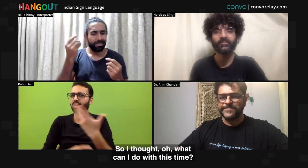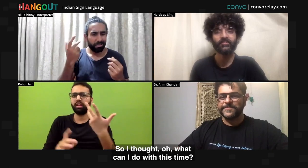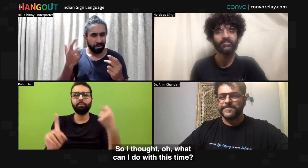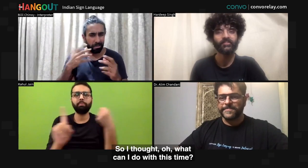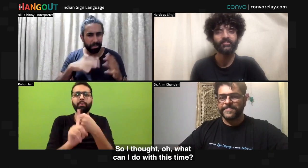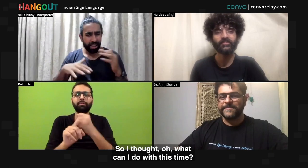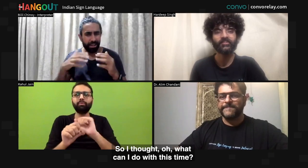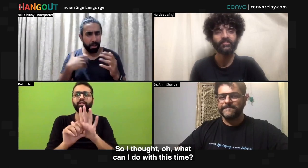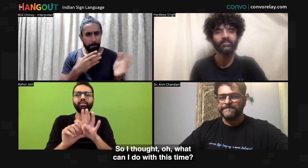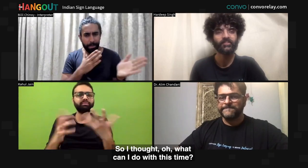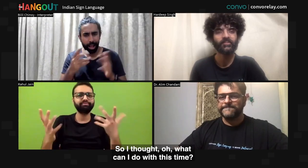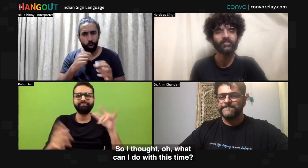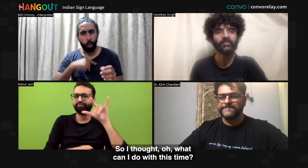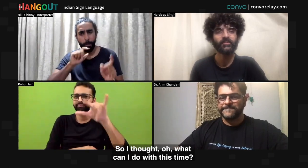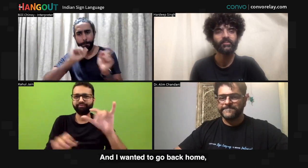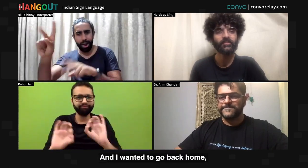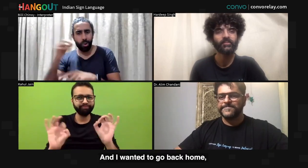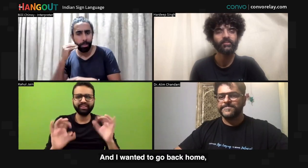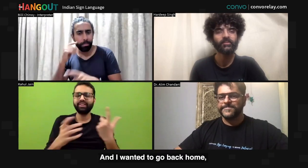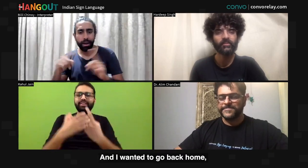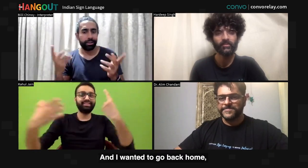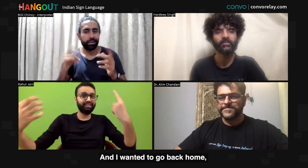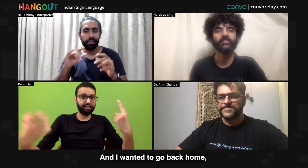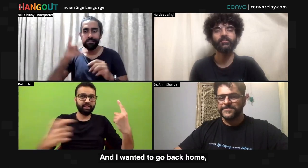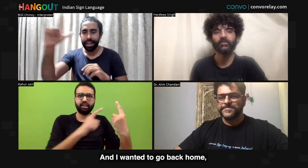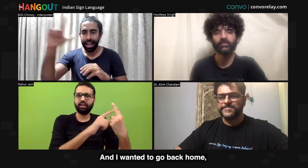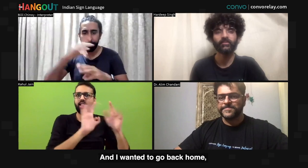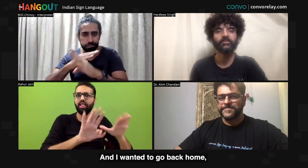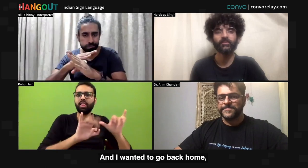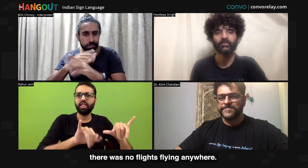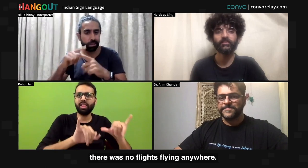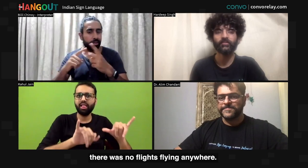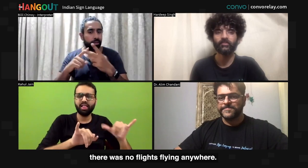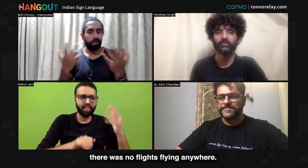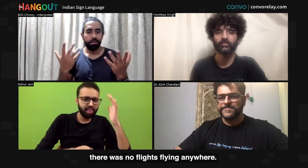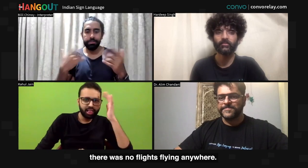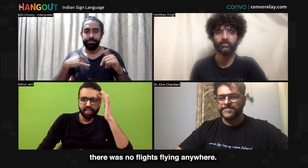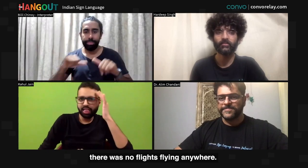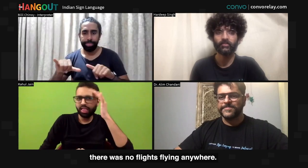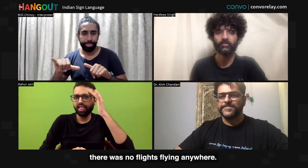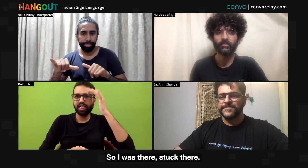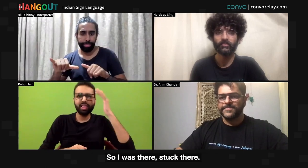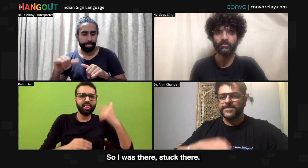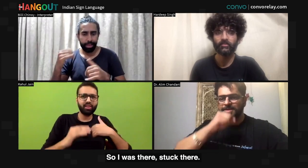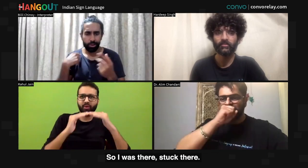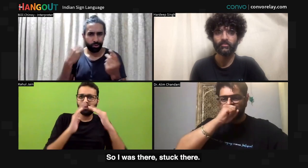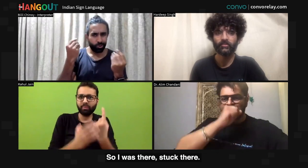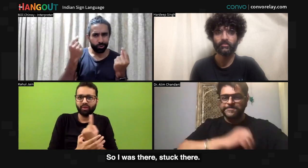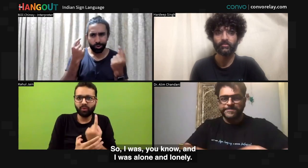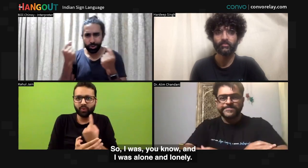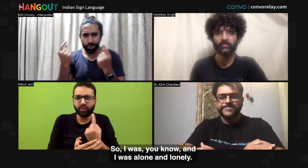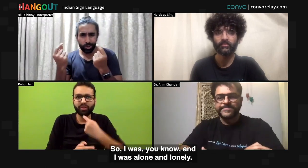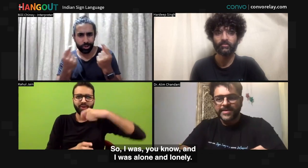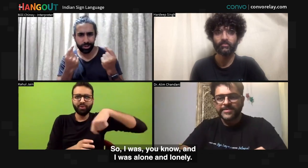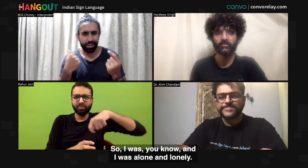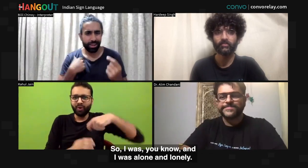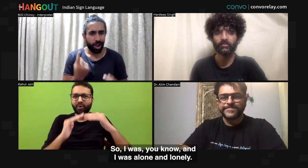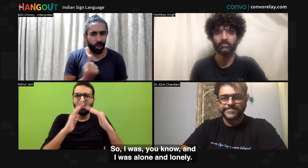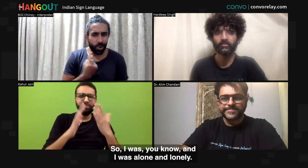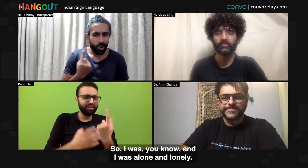I do with this time? And I, I wanted to go back home. There was no flights flying anywhere. So, I was there, stuck there. So, I was, you know,